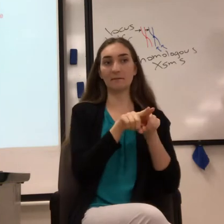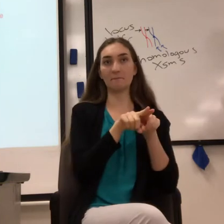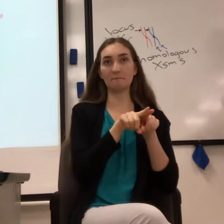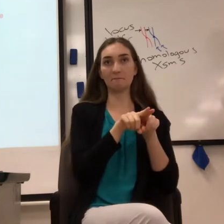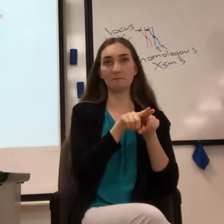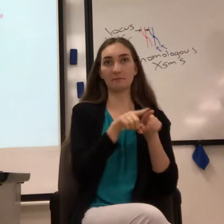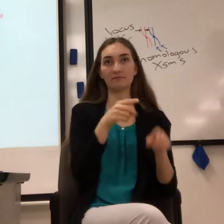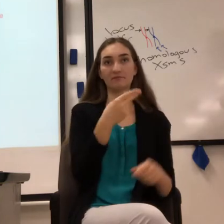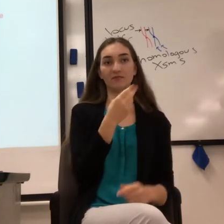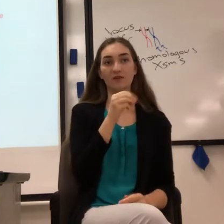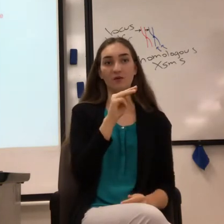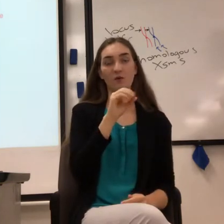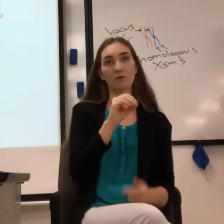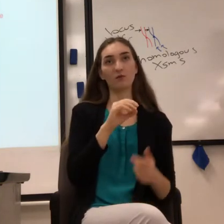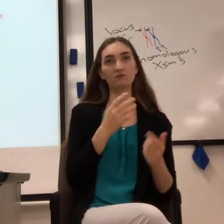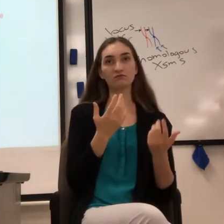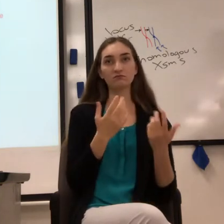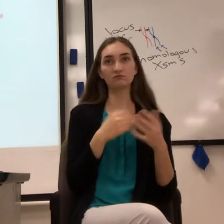We're gonna move on.